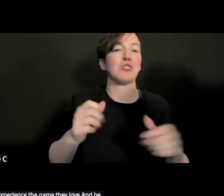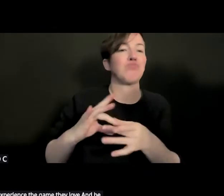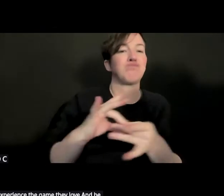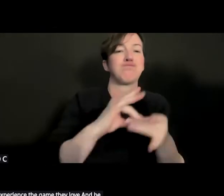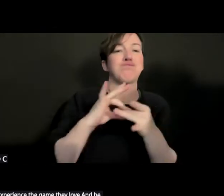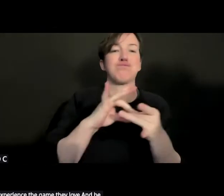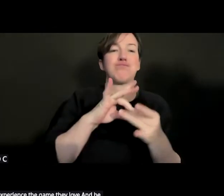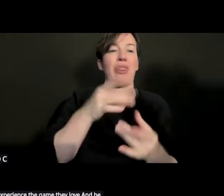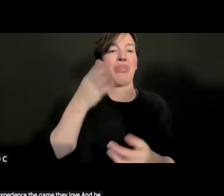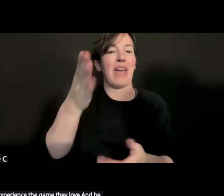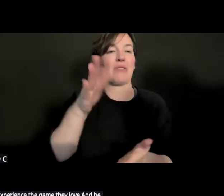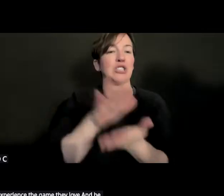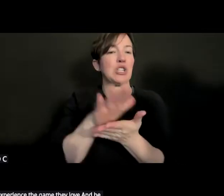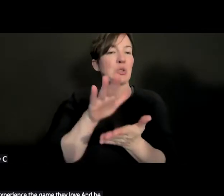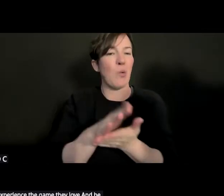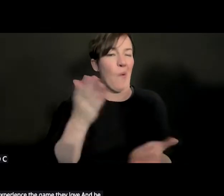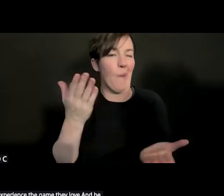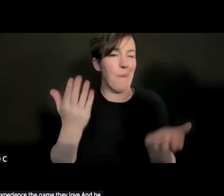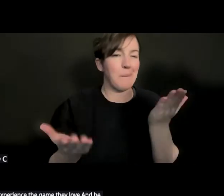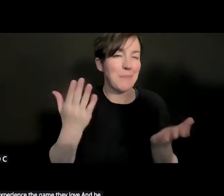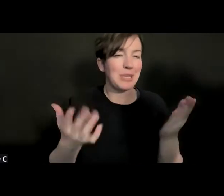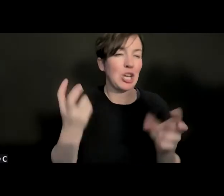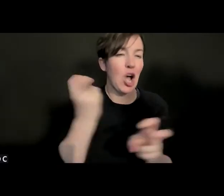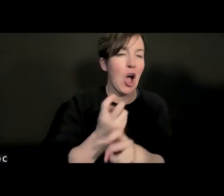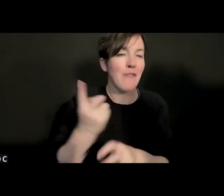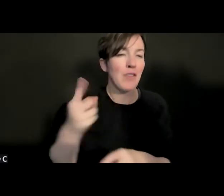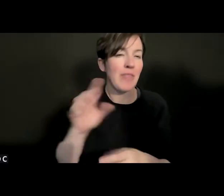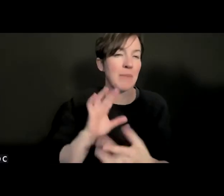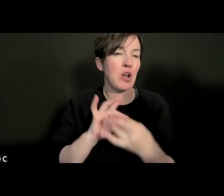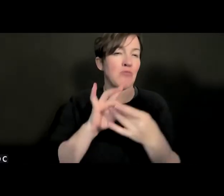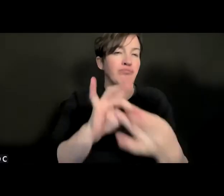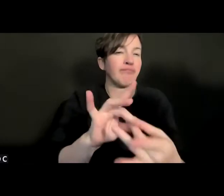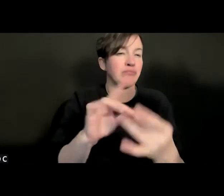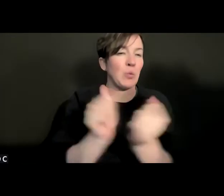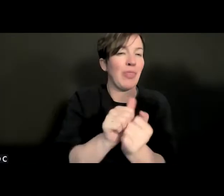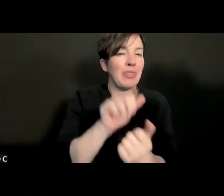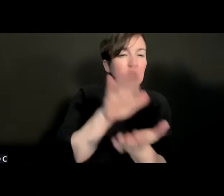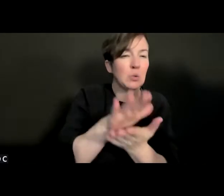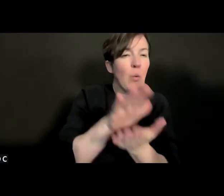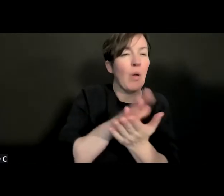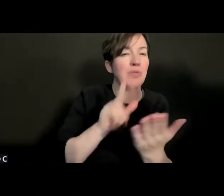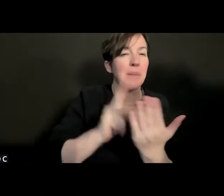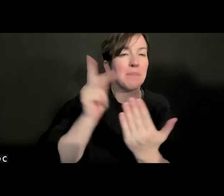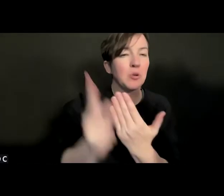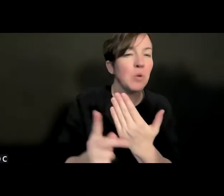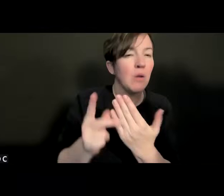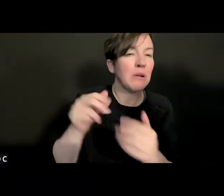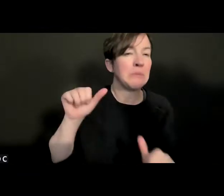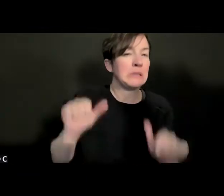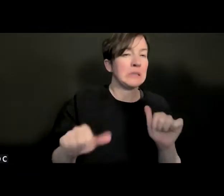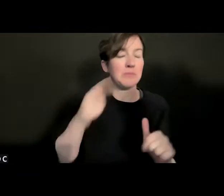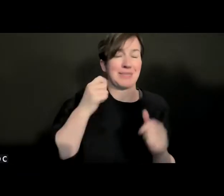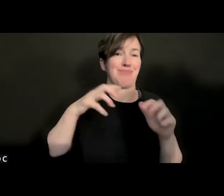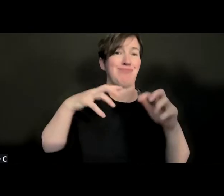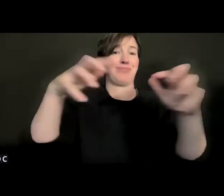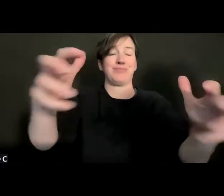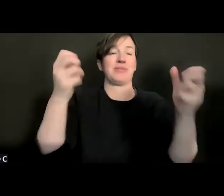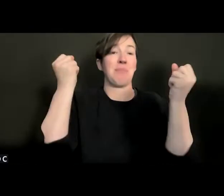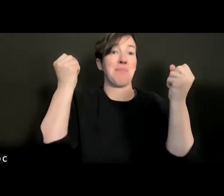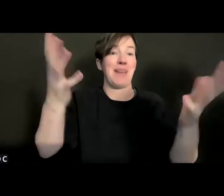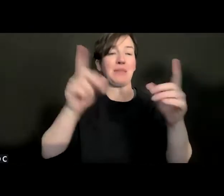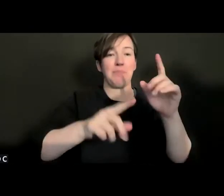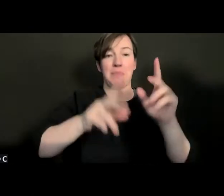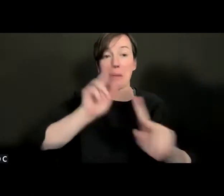school where in many cases it's hard for them to attach to the school and a program that is as large as and diverse as it